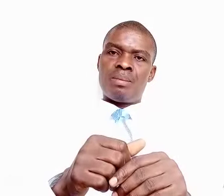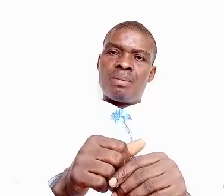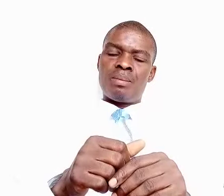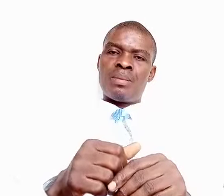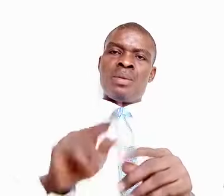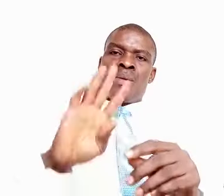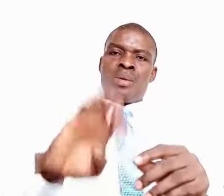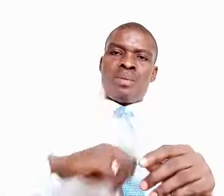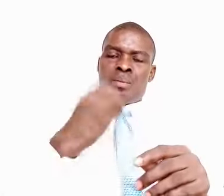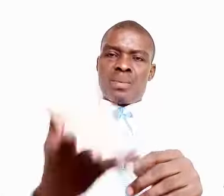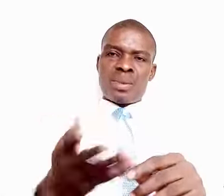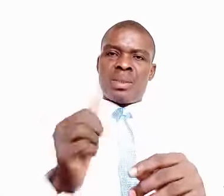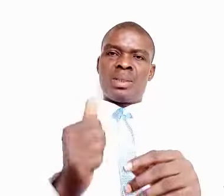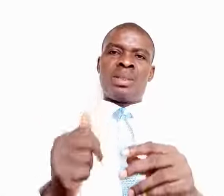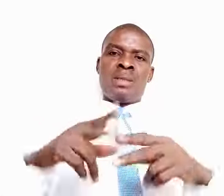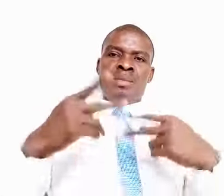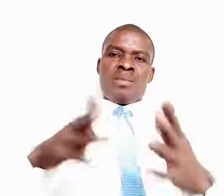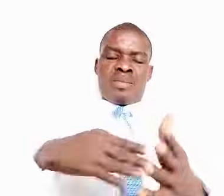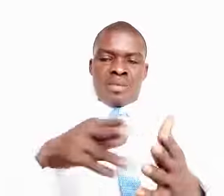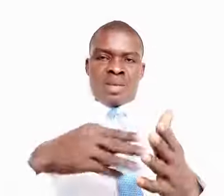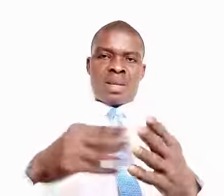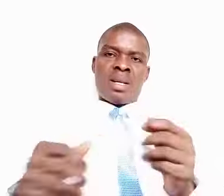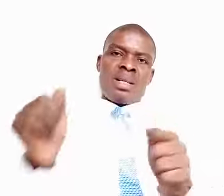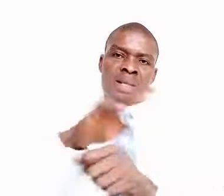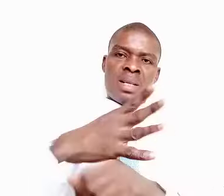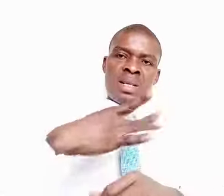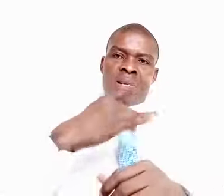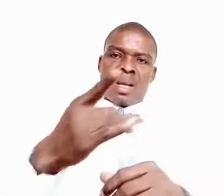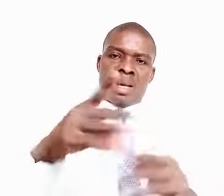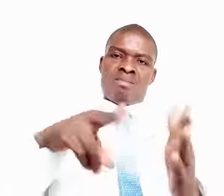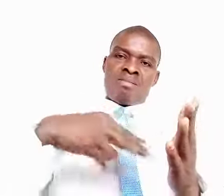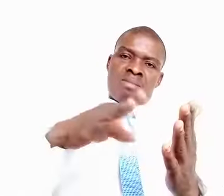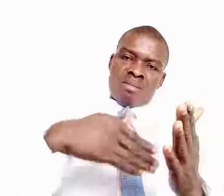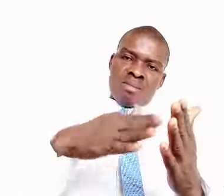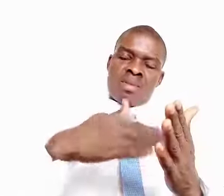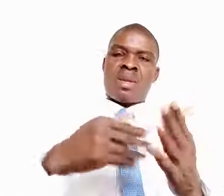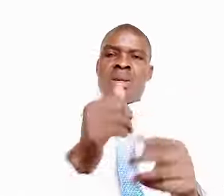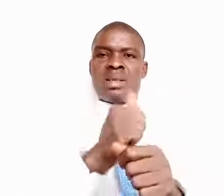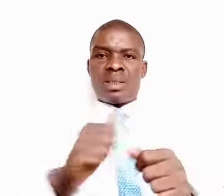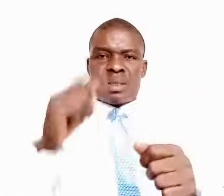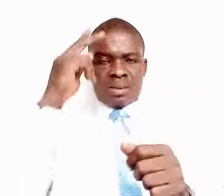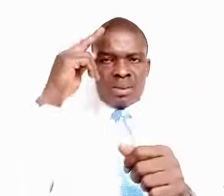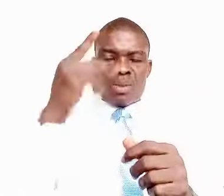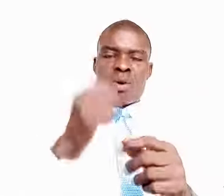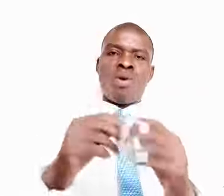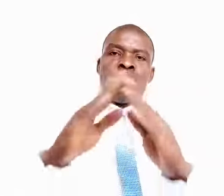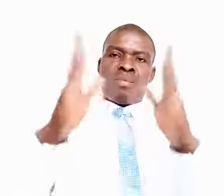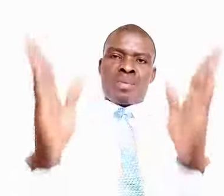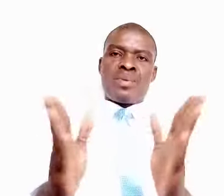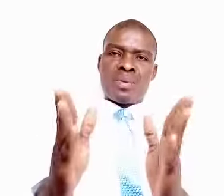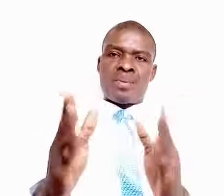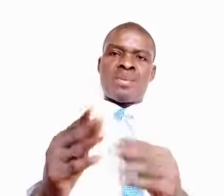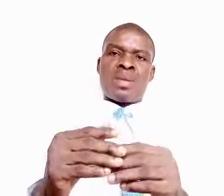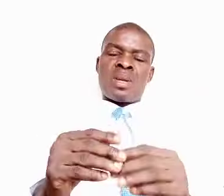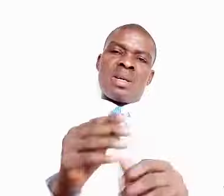Poetry is a musical kind of speech. Like music, poetry is based on rhythm. Rhythm is the alternation